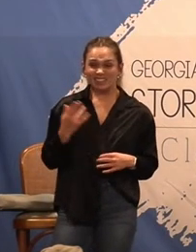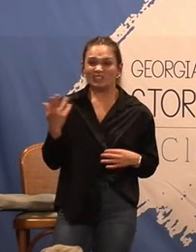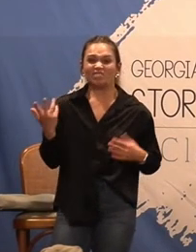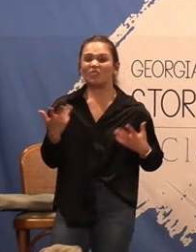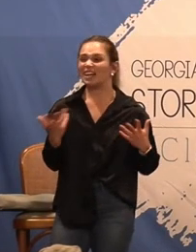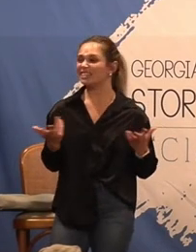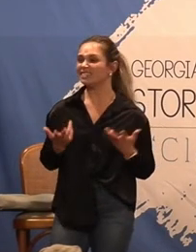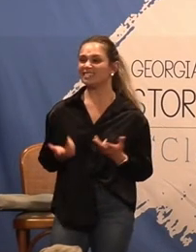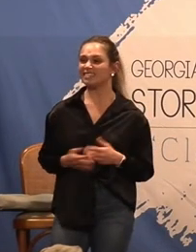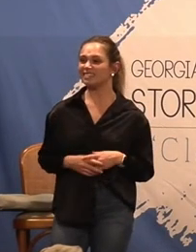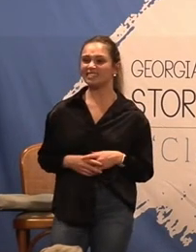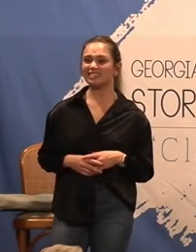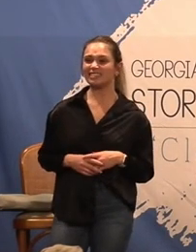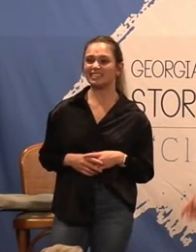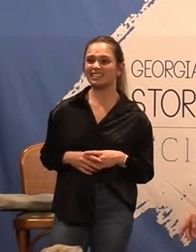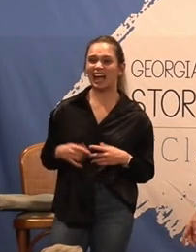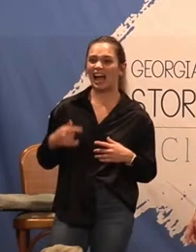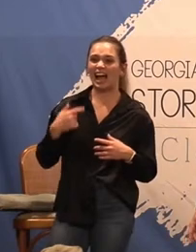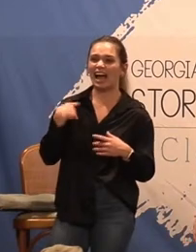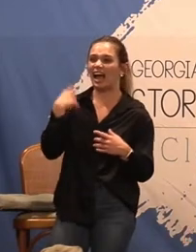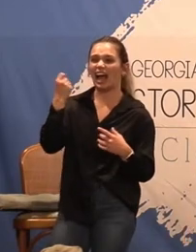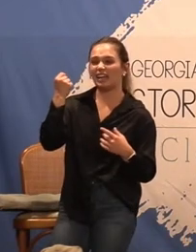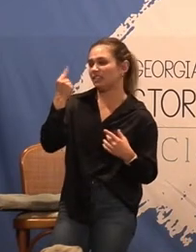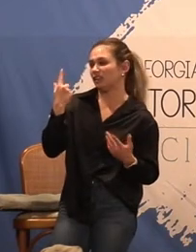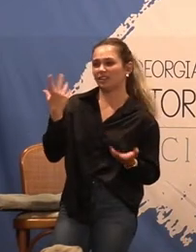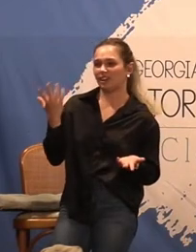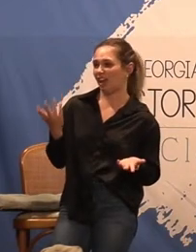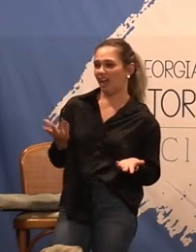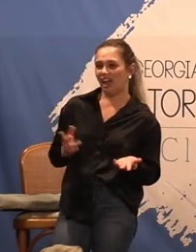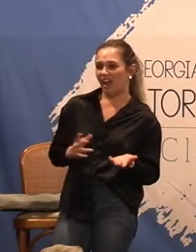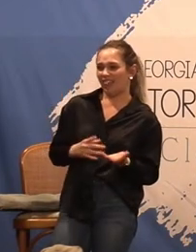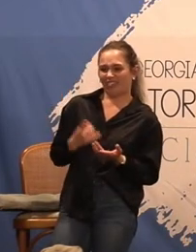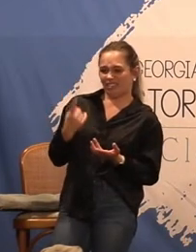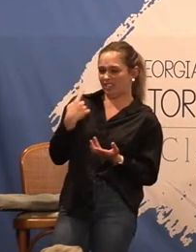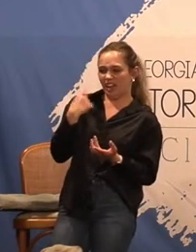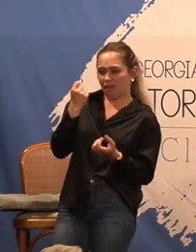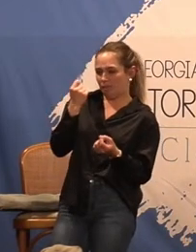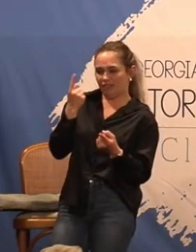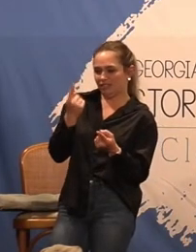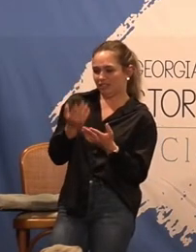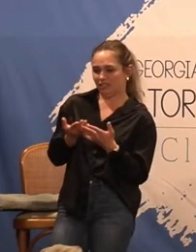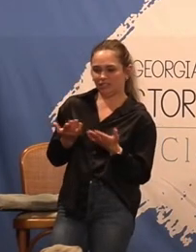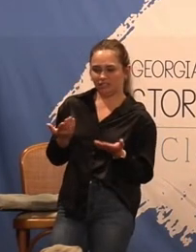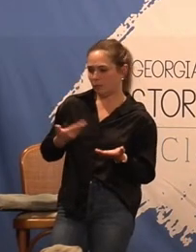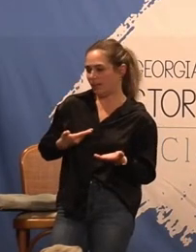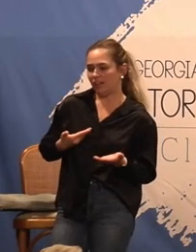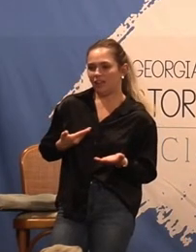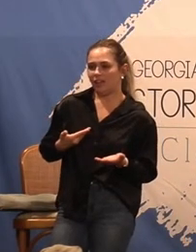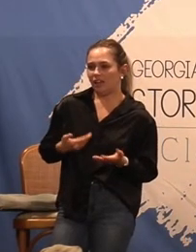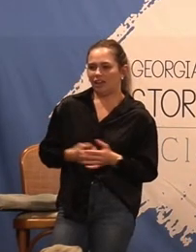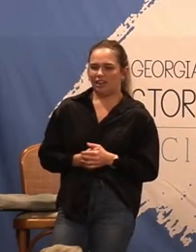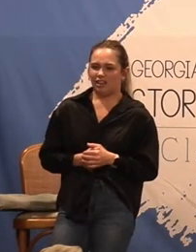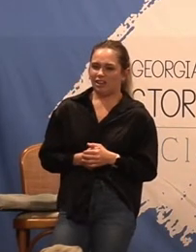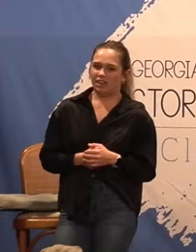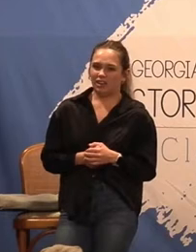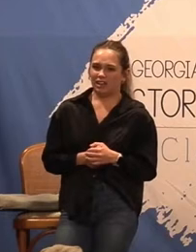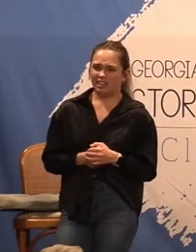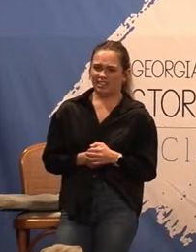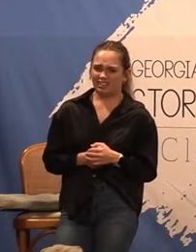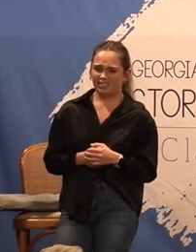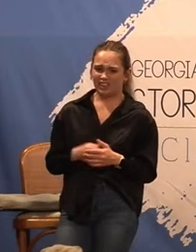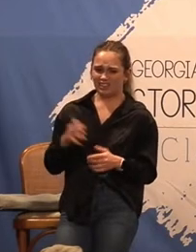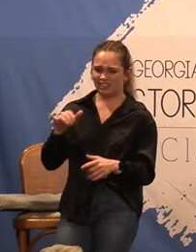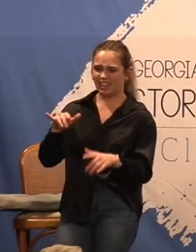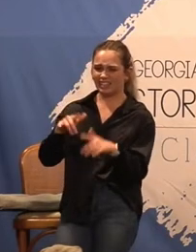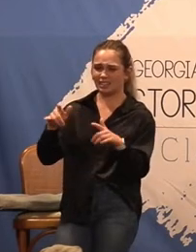what? He said, I don't get it, man. This doesn't make sense to me. He said, that is a